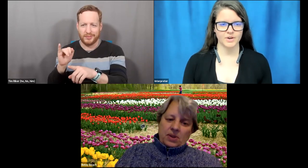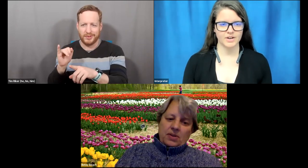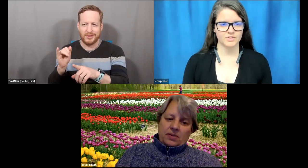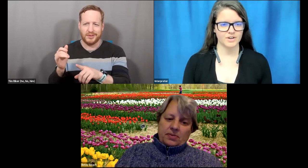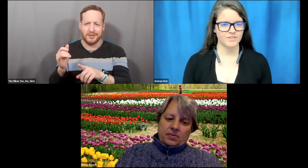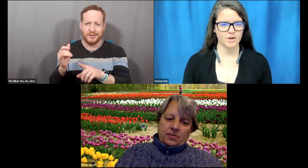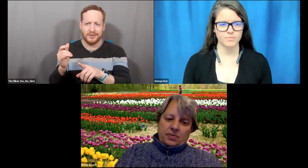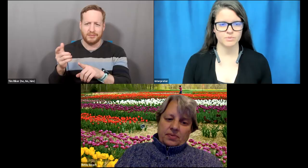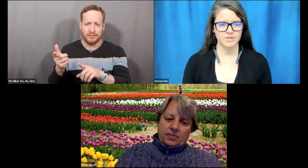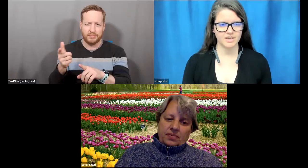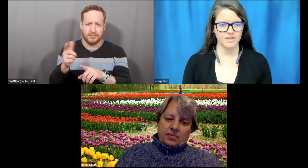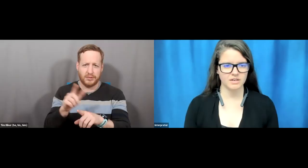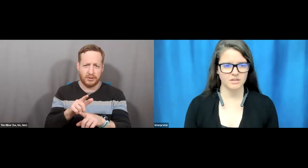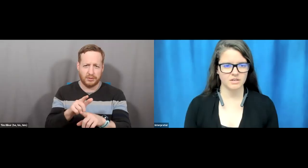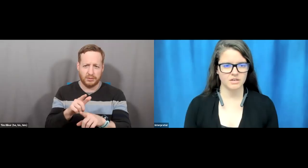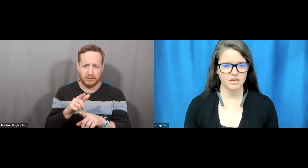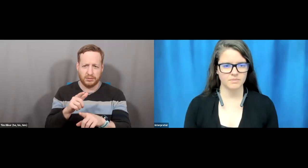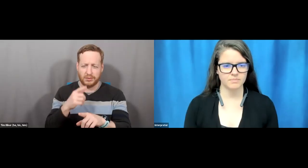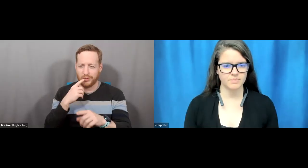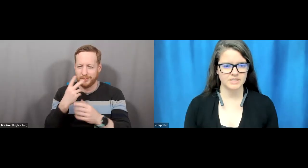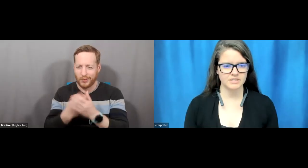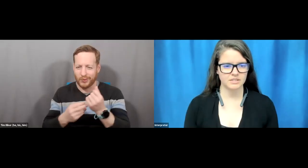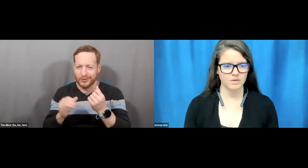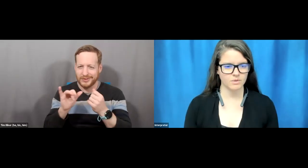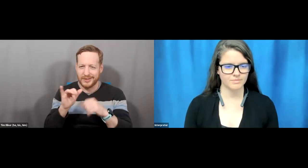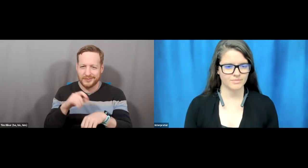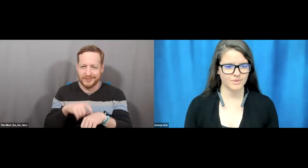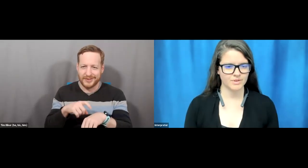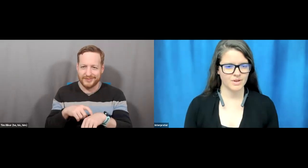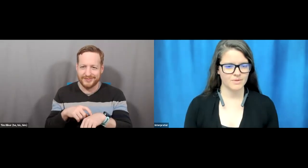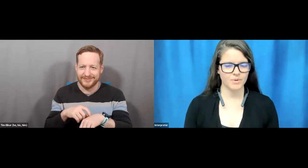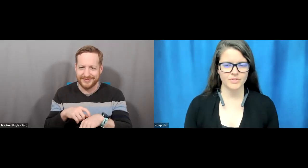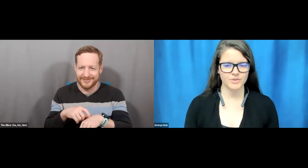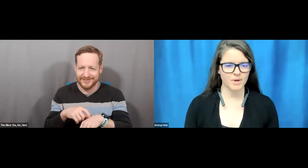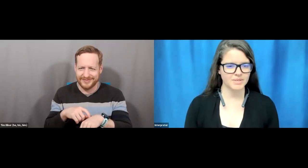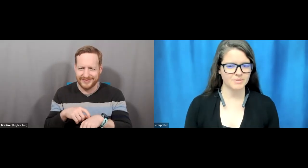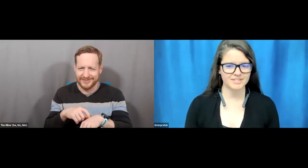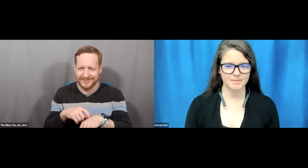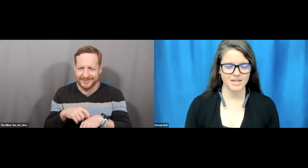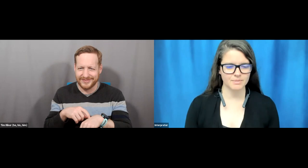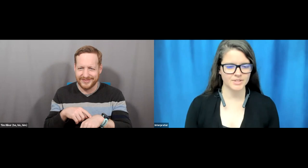Sorry, try to figure out Boonmi and then Betsy. Oh, both of you popped up at the same time on my